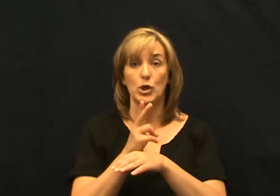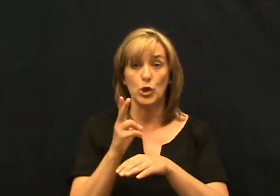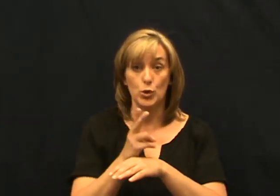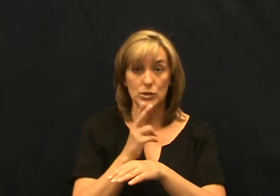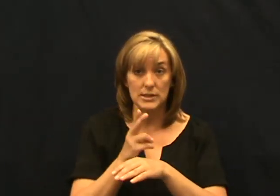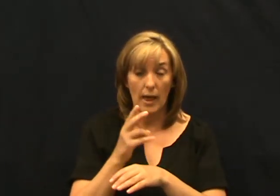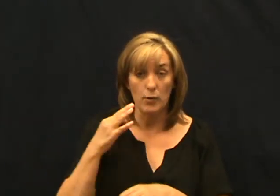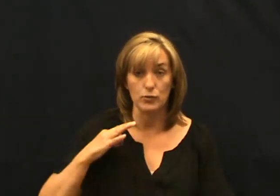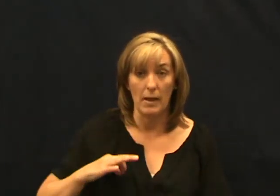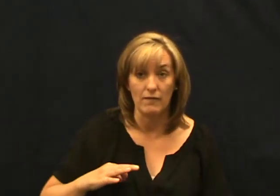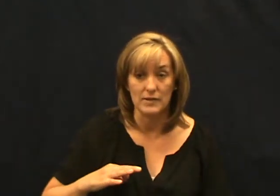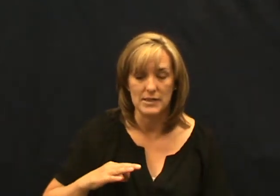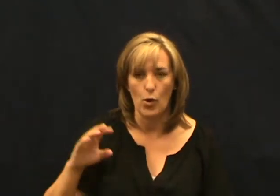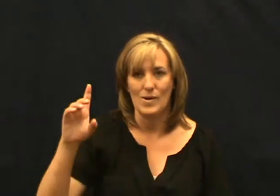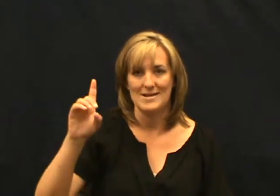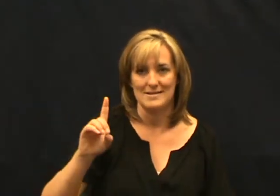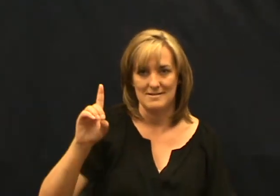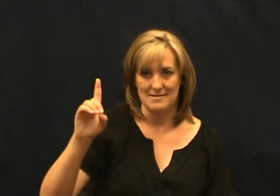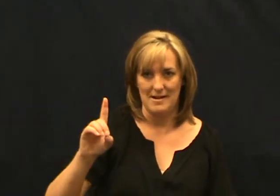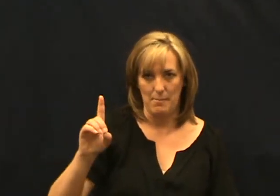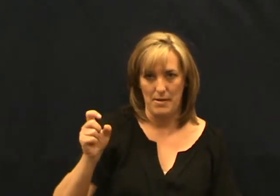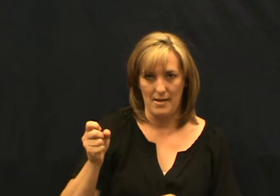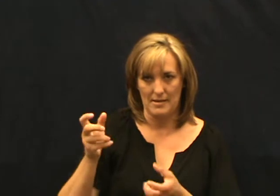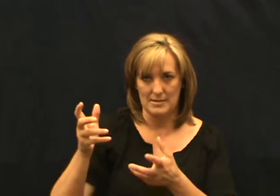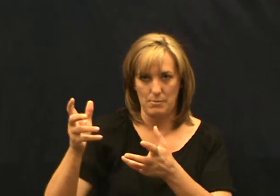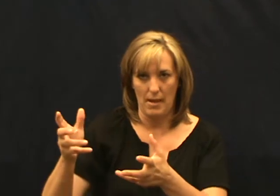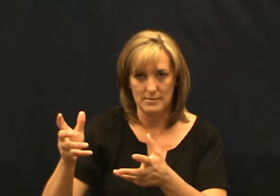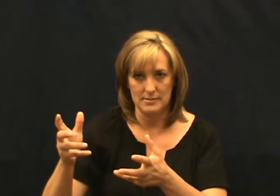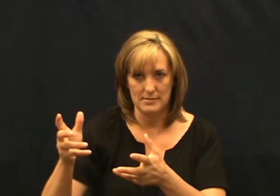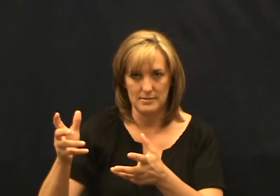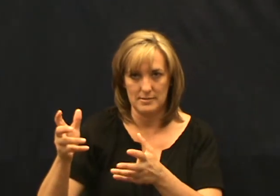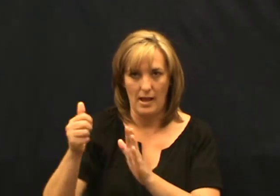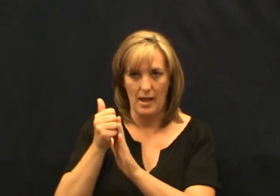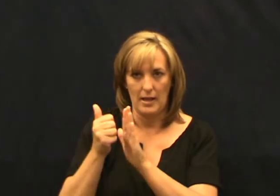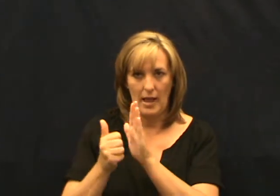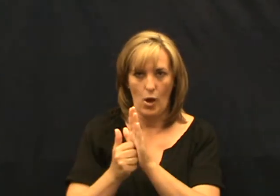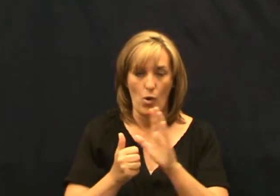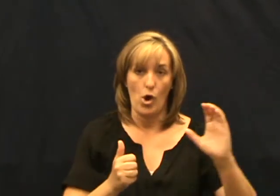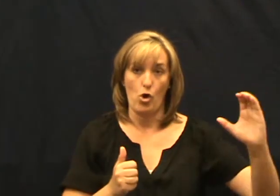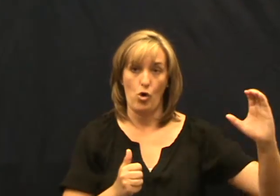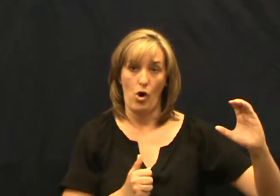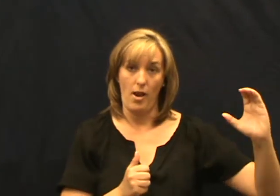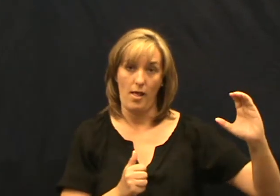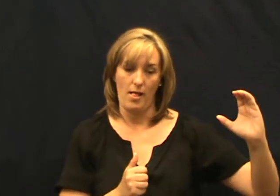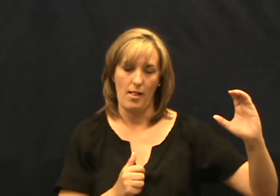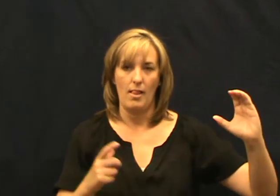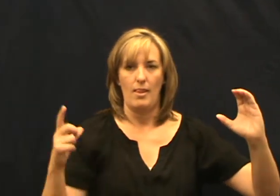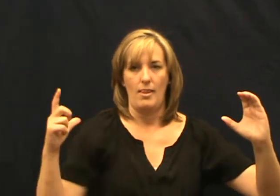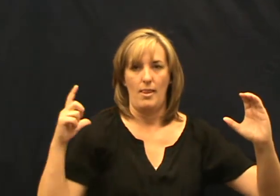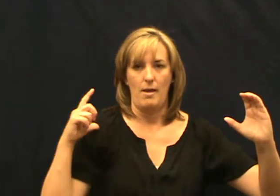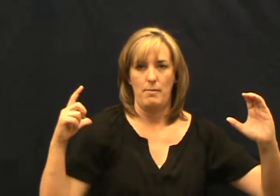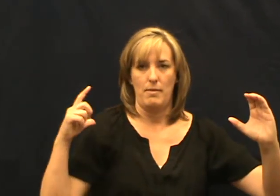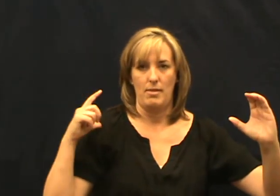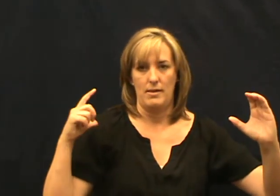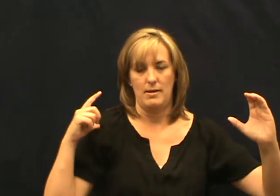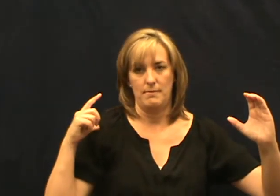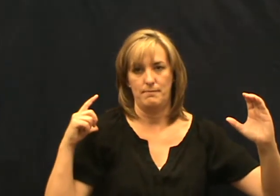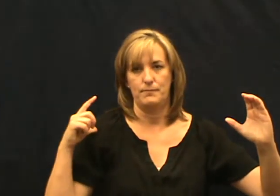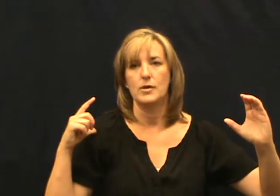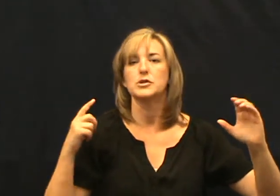we debit the expense, the appropriate expense account, and we credit a liability. In other words, we increase that liability we